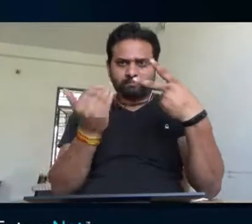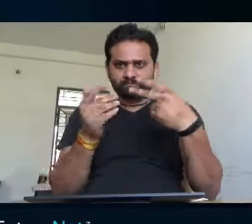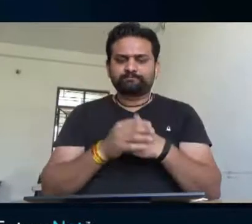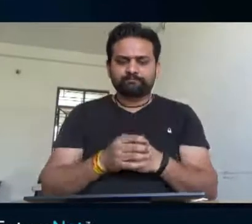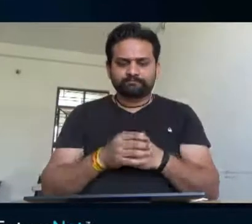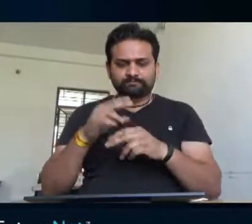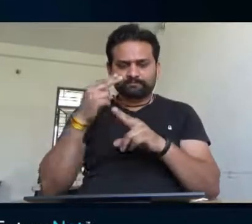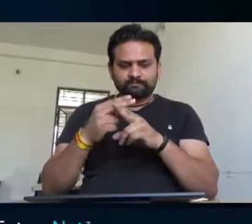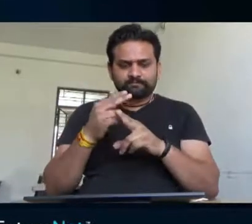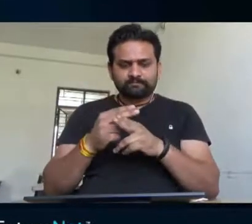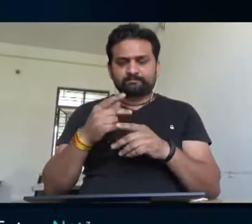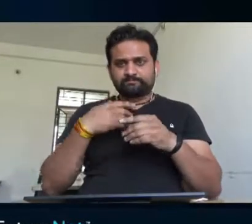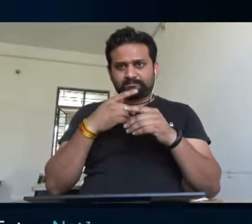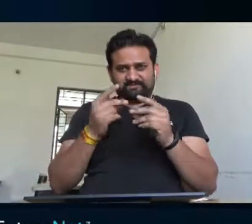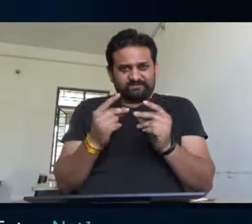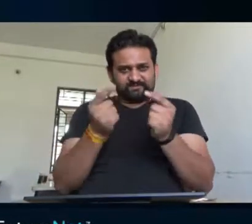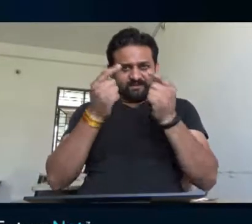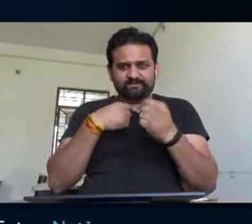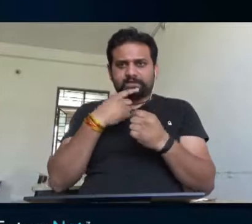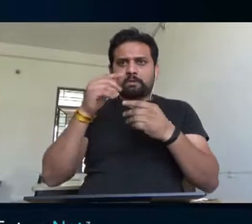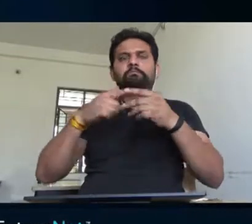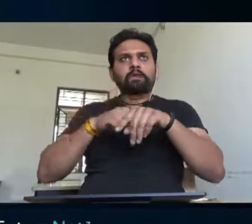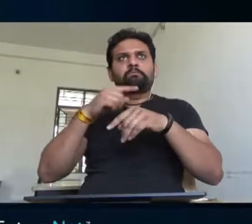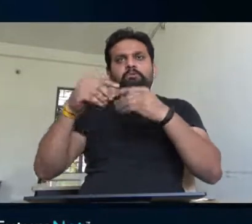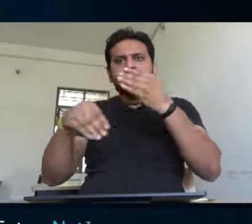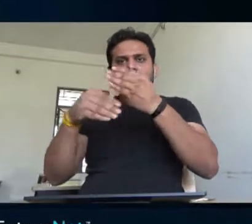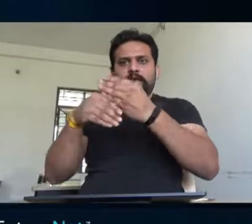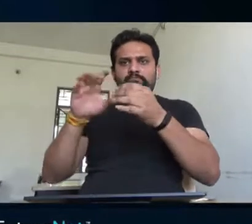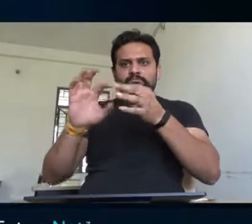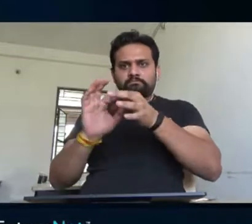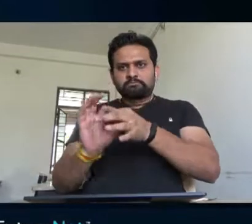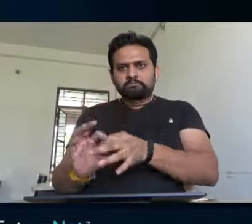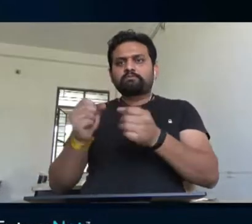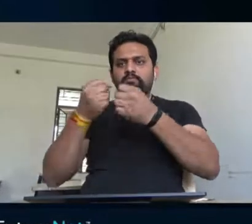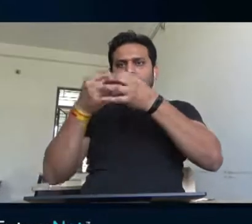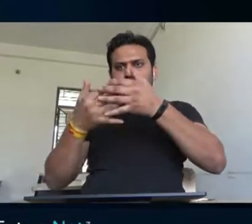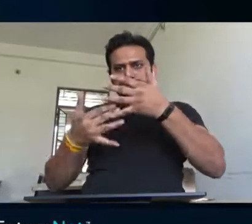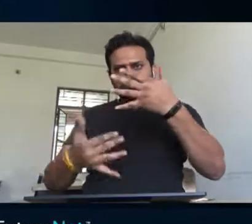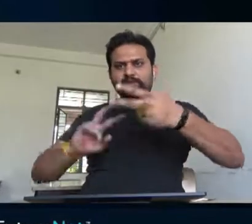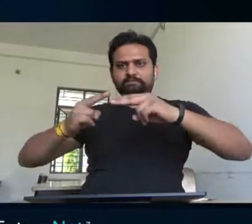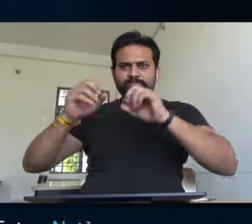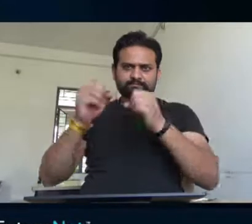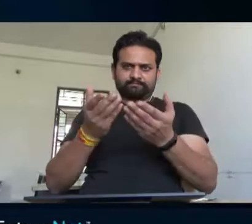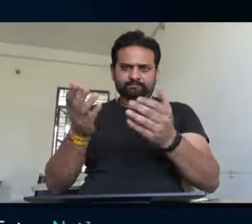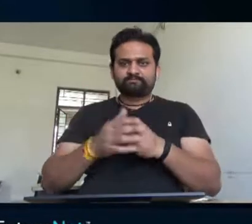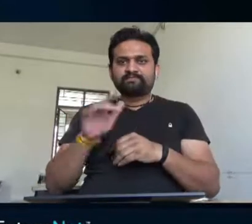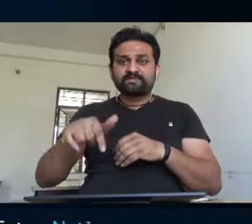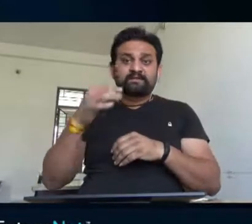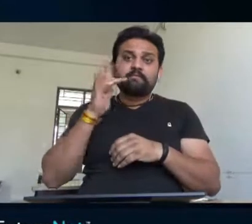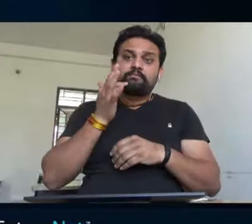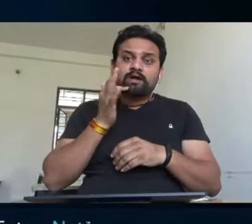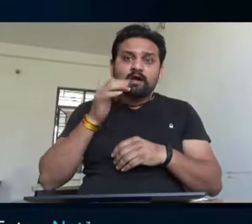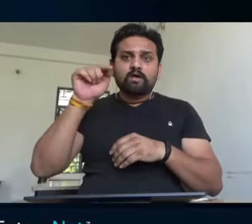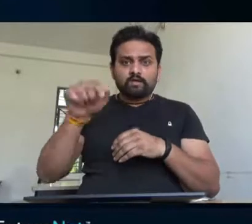we will have very quickly more of them. You know, the boss of BitPay, he was also in Macau, and